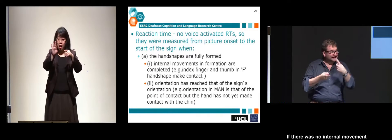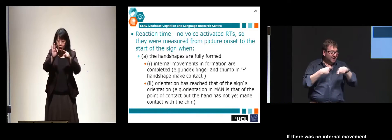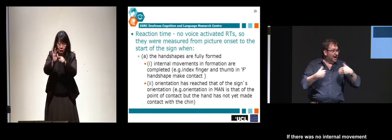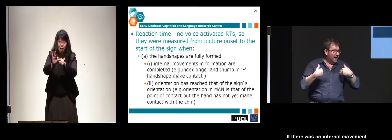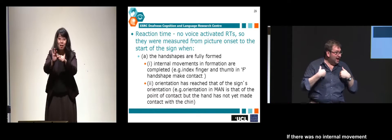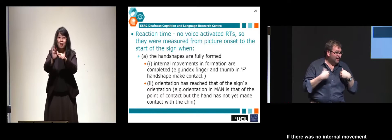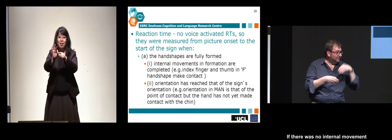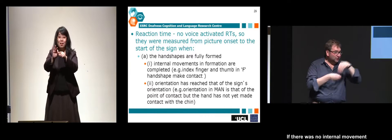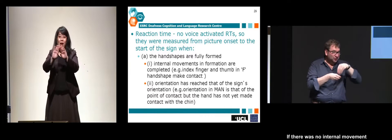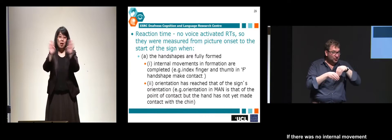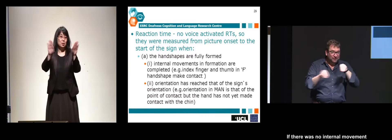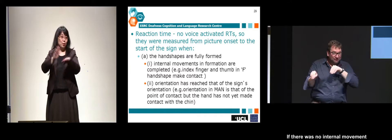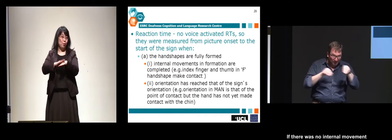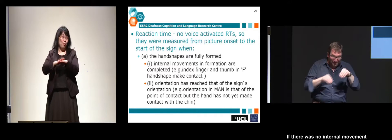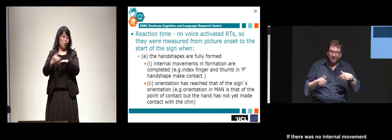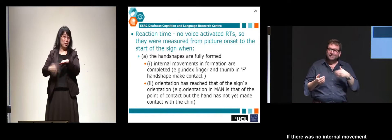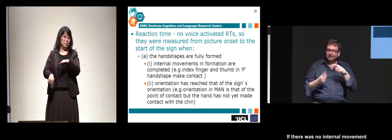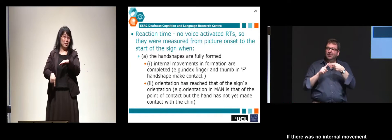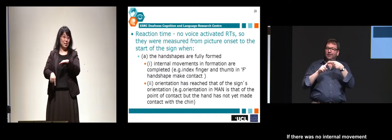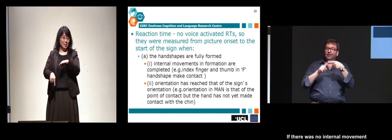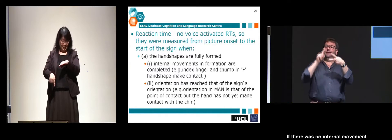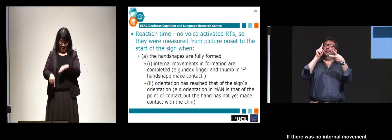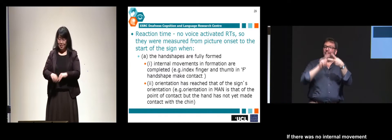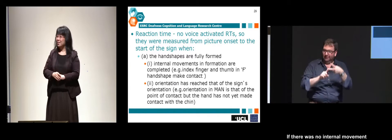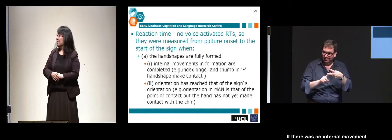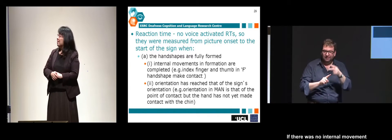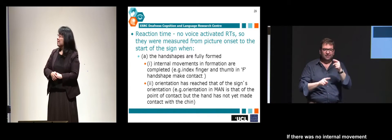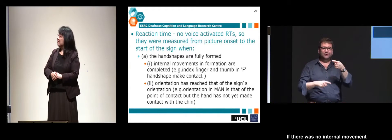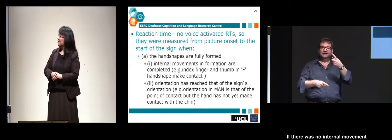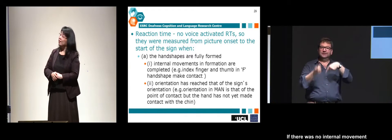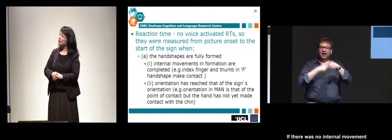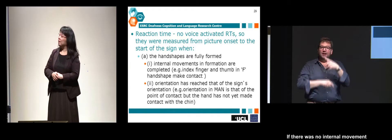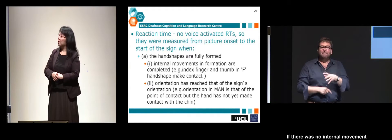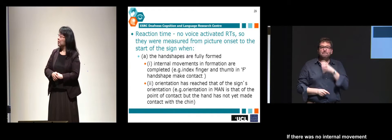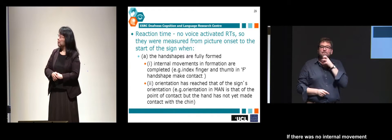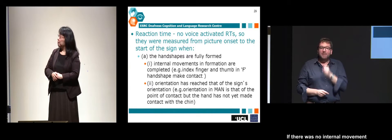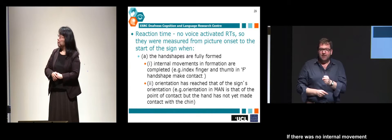If there was no internal movement in a particular sign,